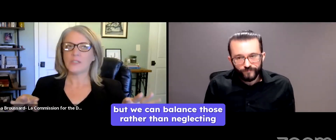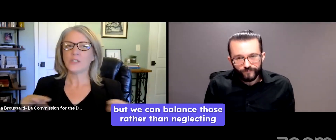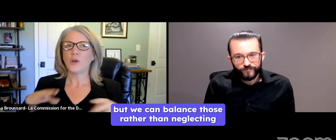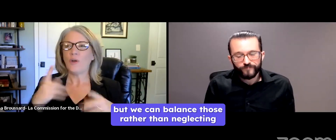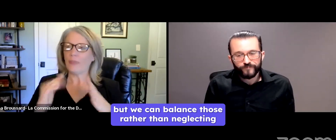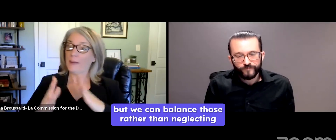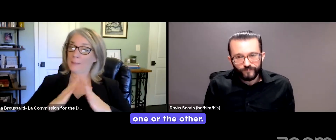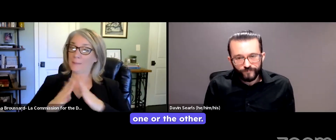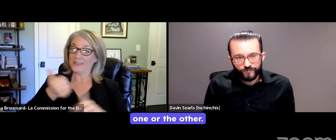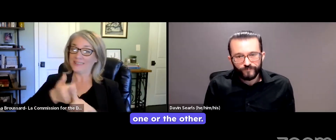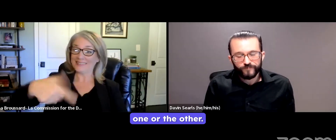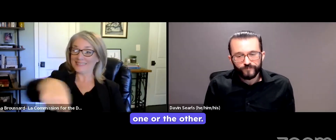than neglecting one or the other.